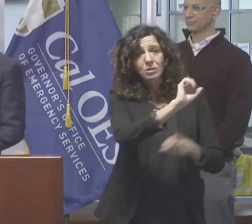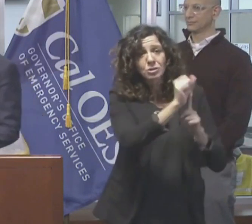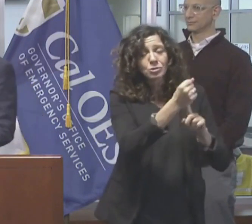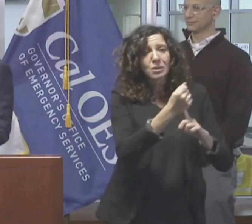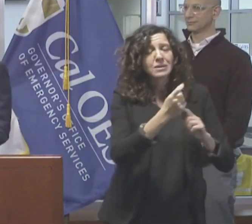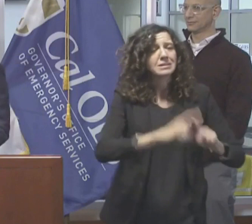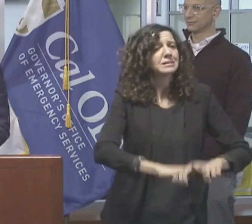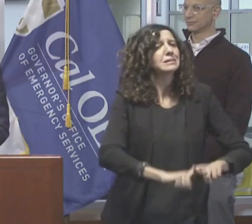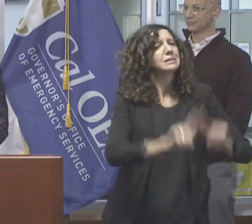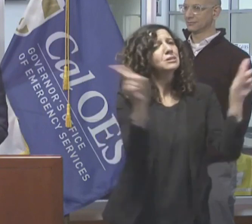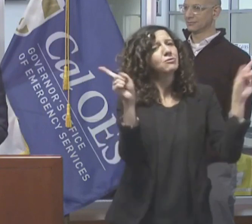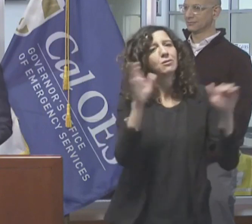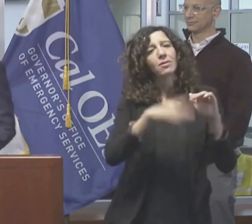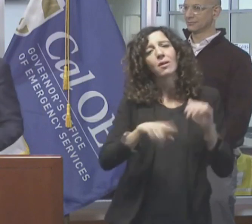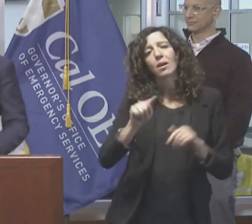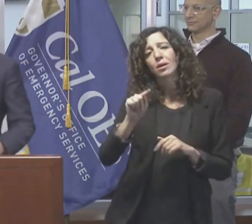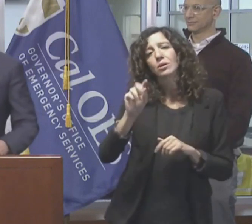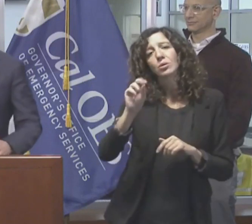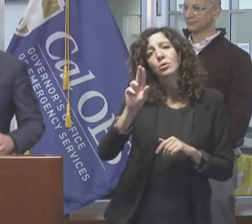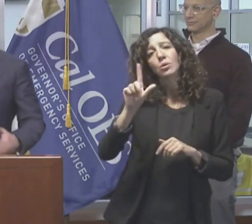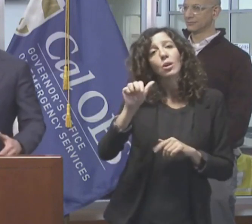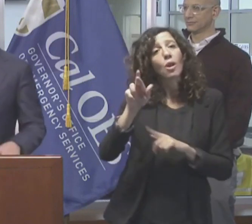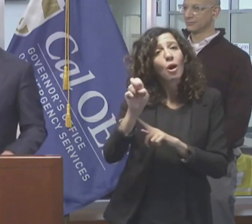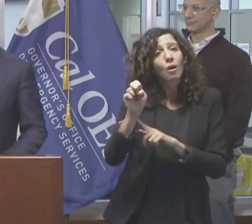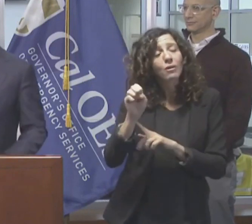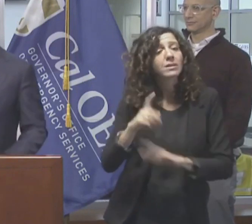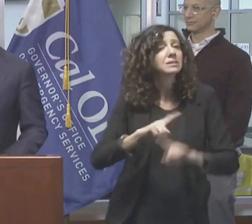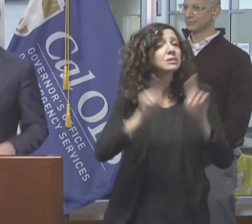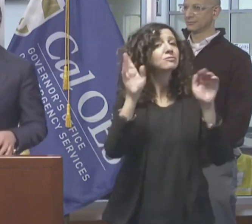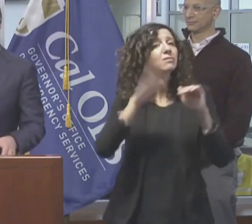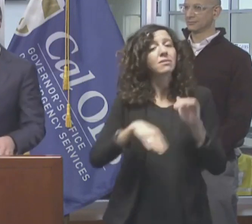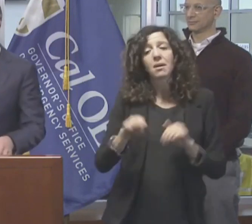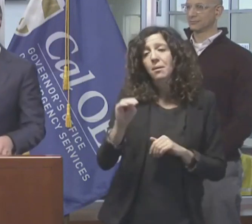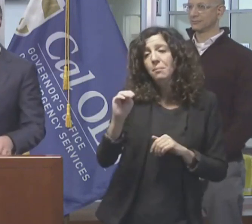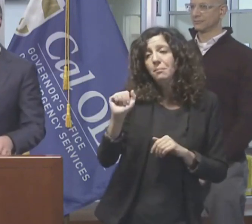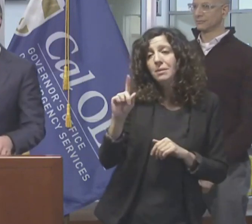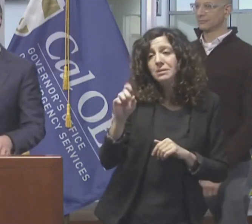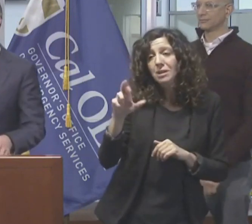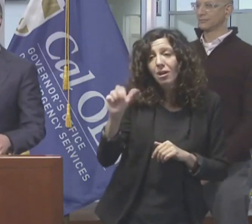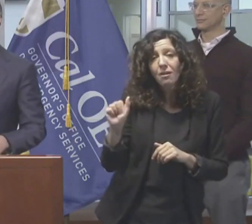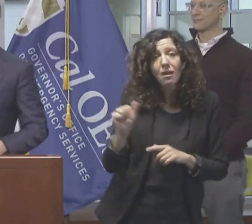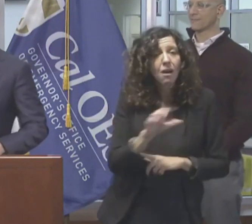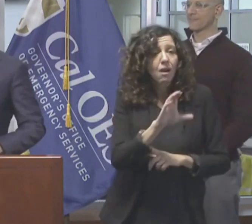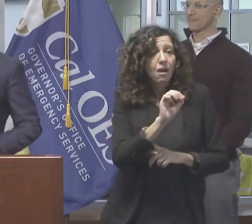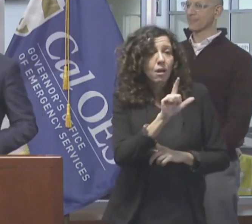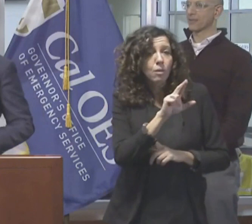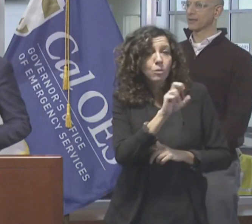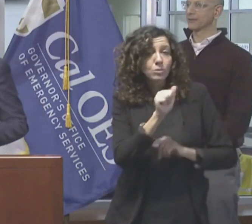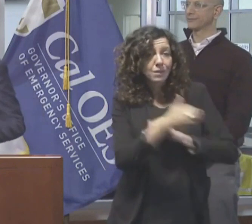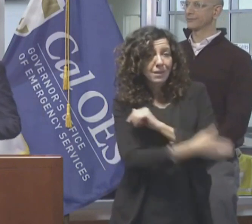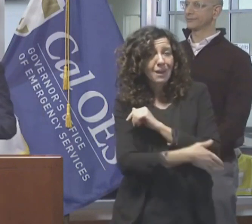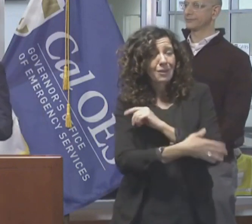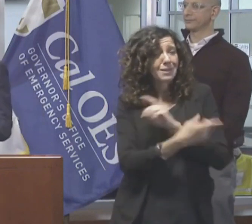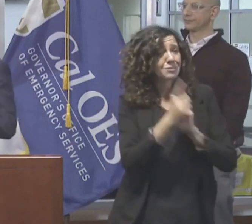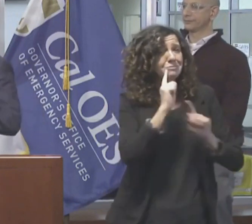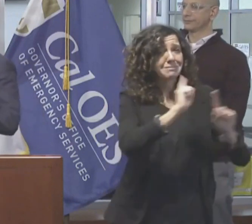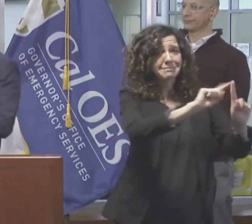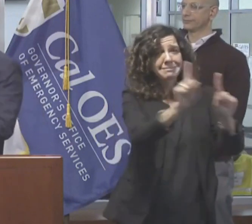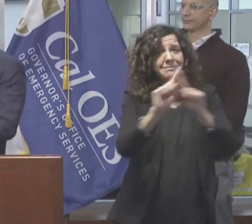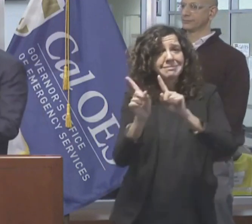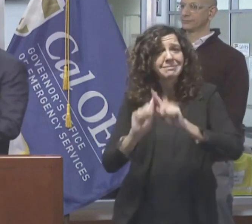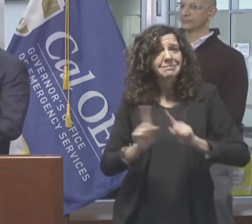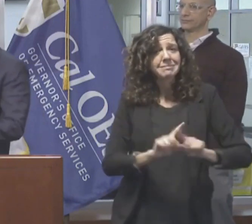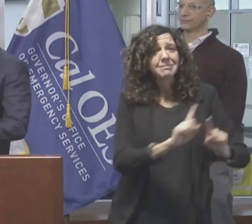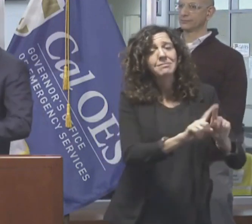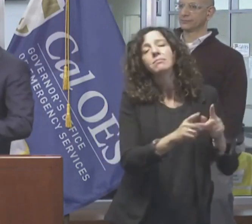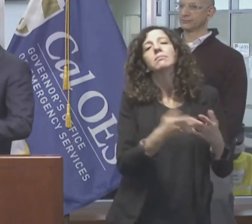different than Tulare, extraordinarily different than Madera or Colusa. And so while it may be